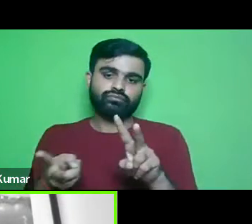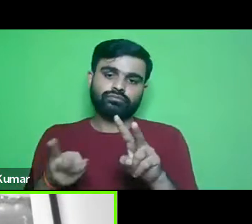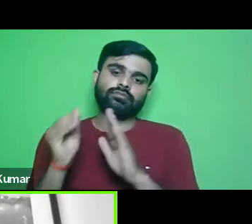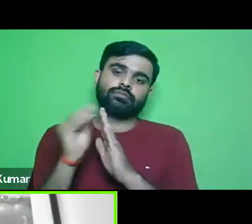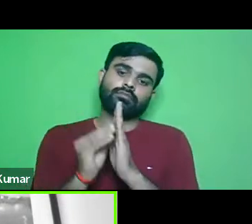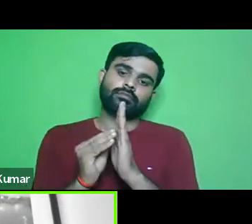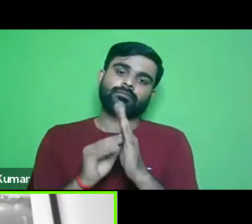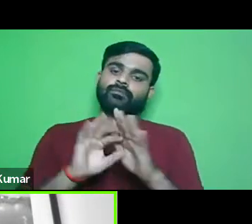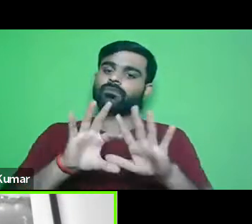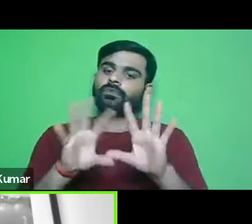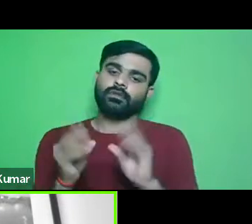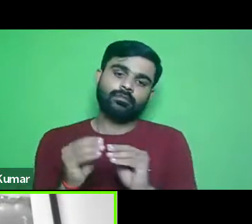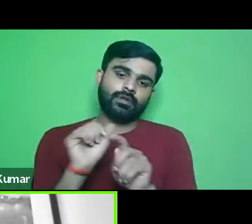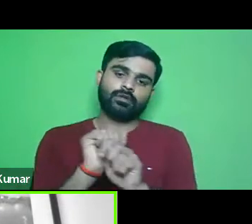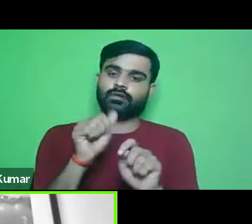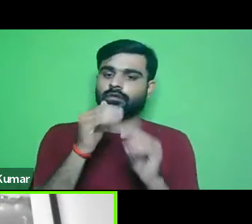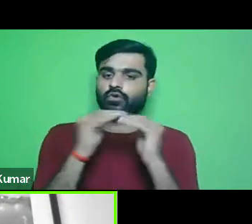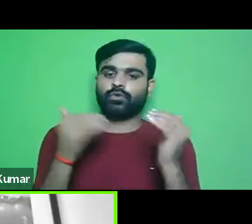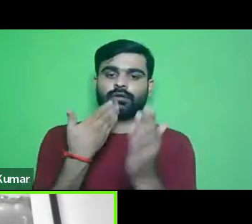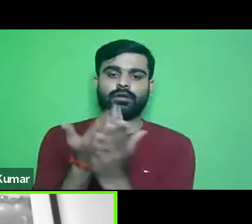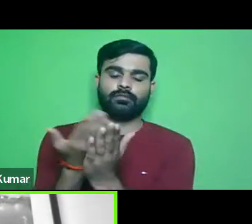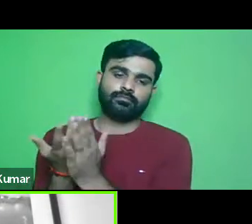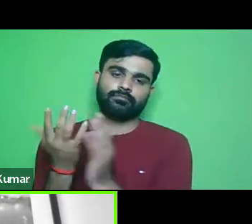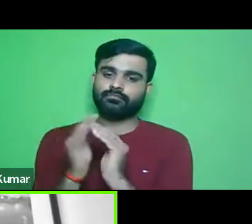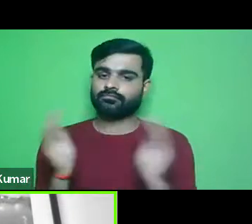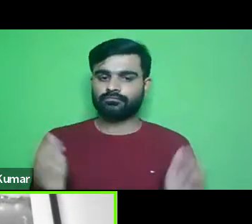So I think all of them equally apply.